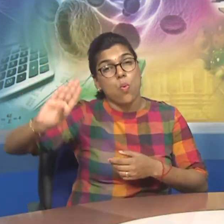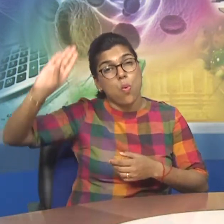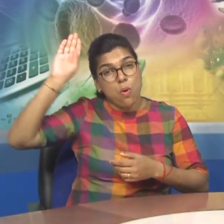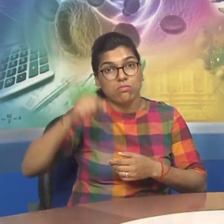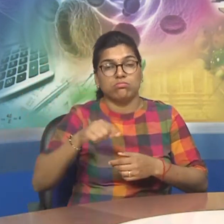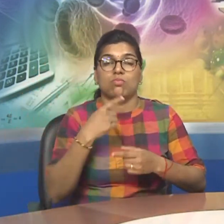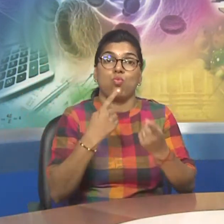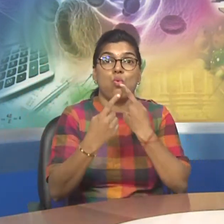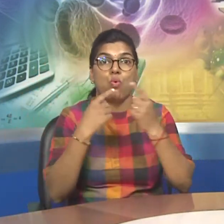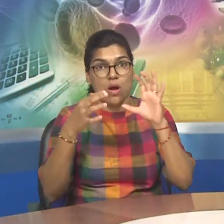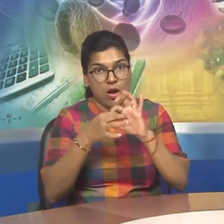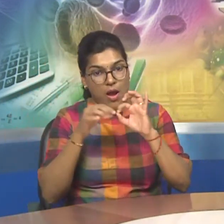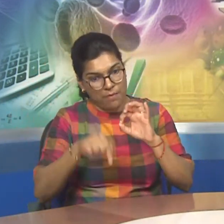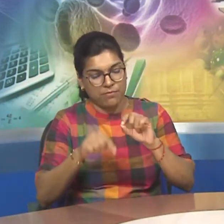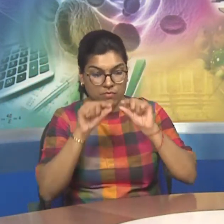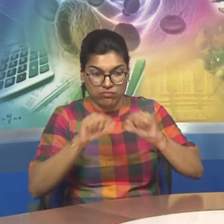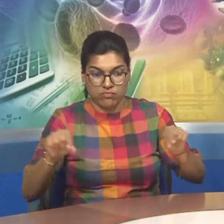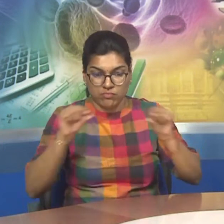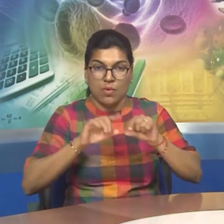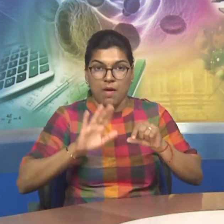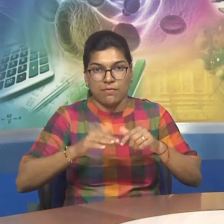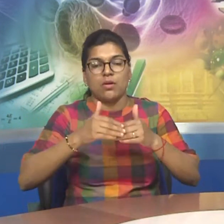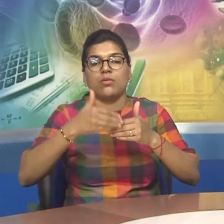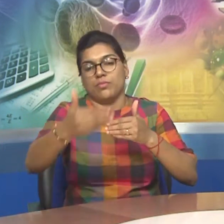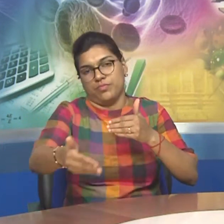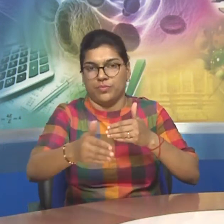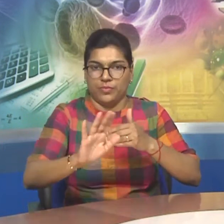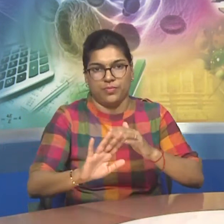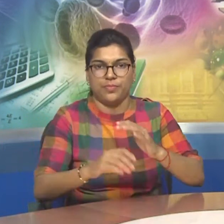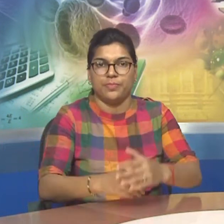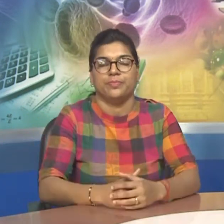from that Veda, we will think over them.